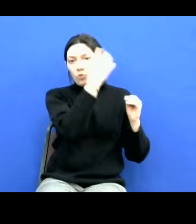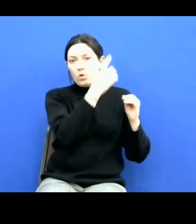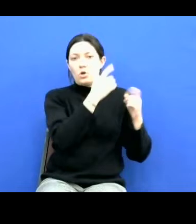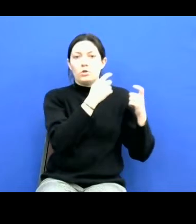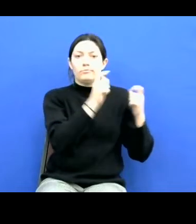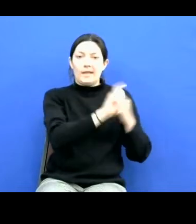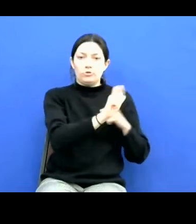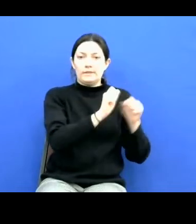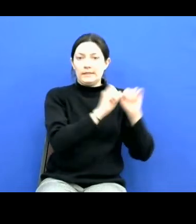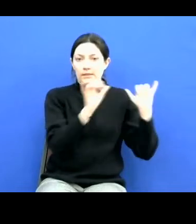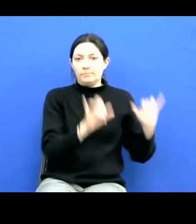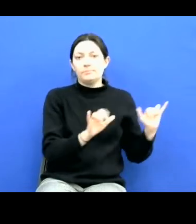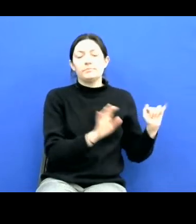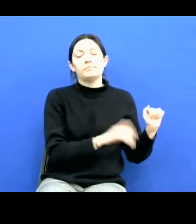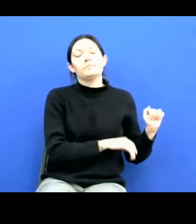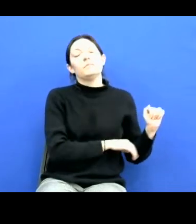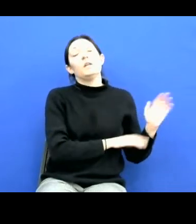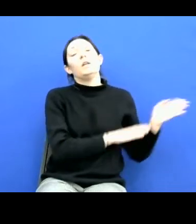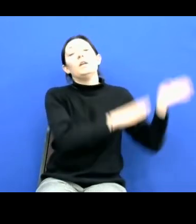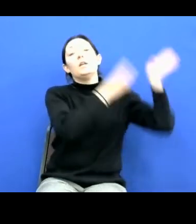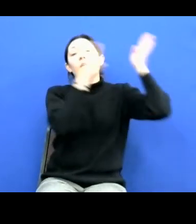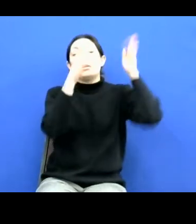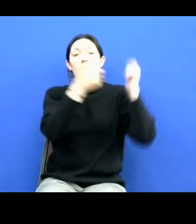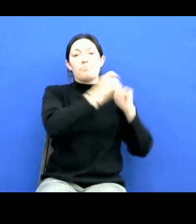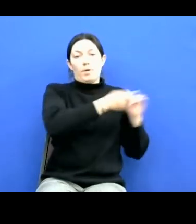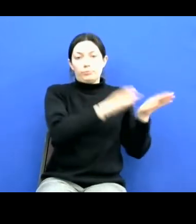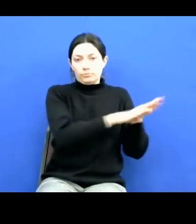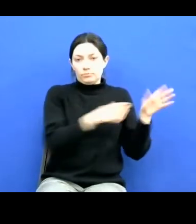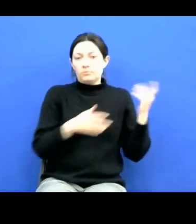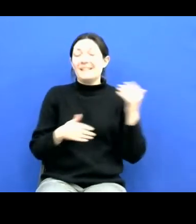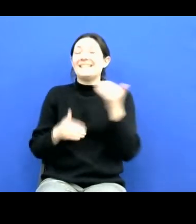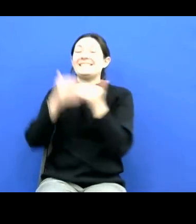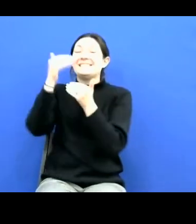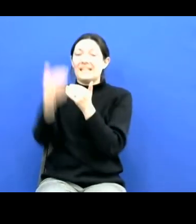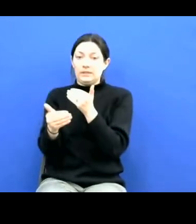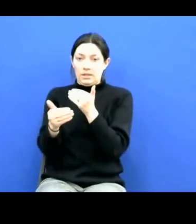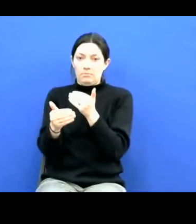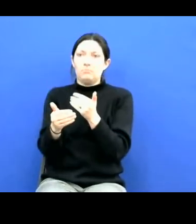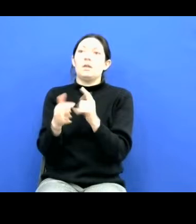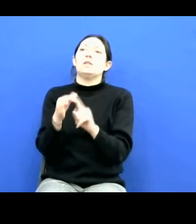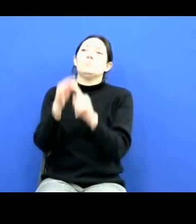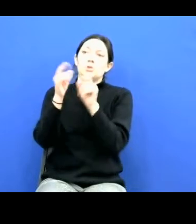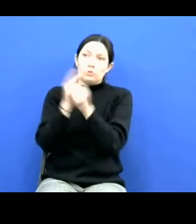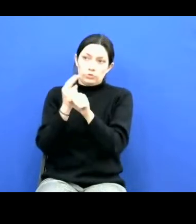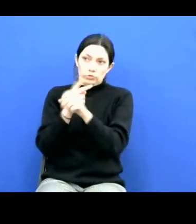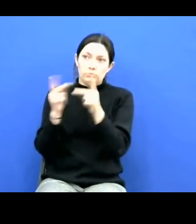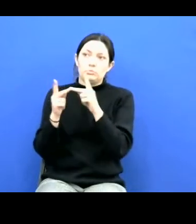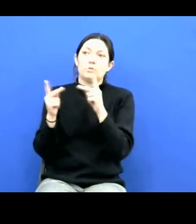Next up, we have the continued public hearing for special use permit application number